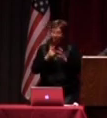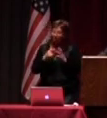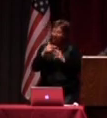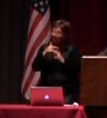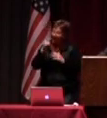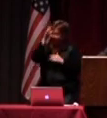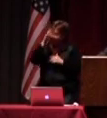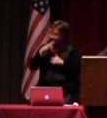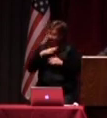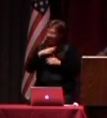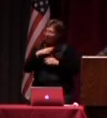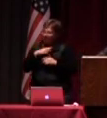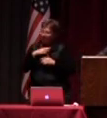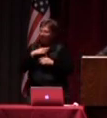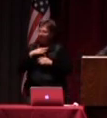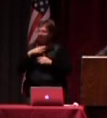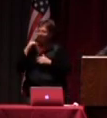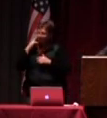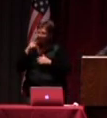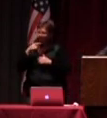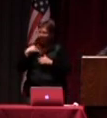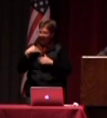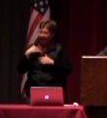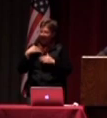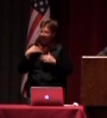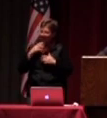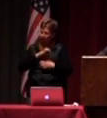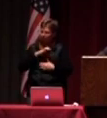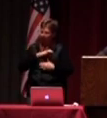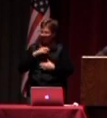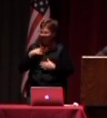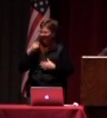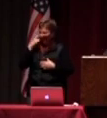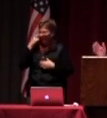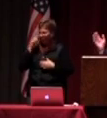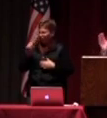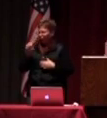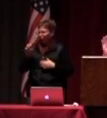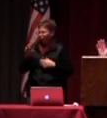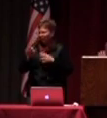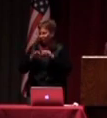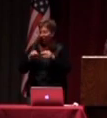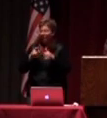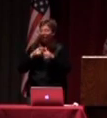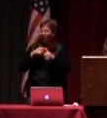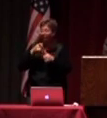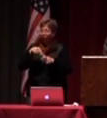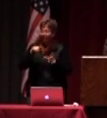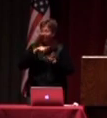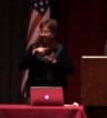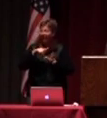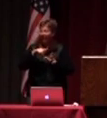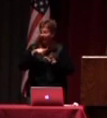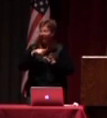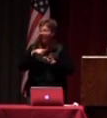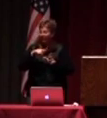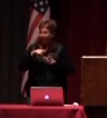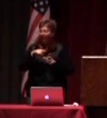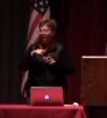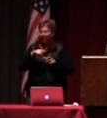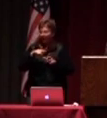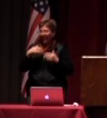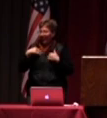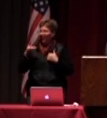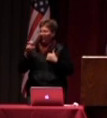by their Western admirers to possess the characteristics that I just described. First, they were certainly held to embody classical forms of